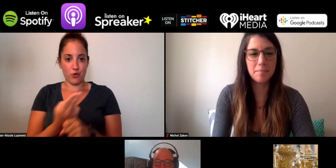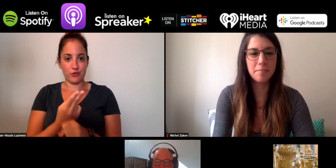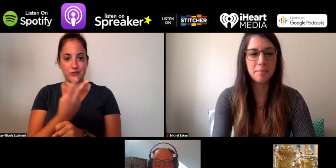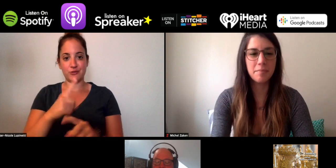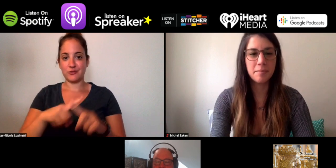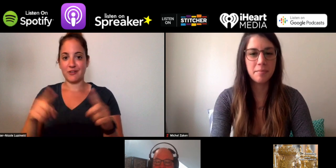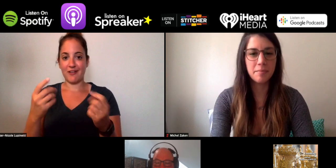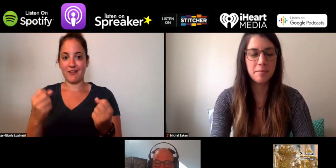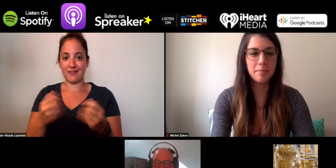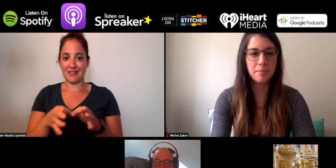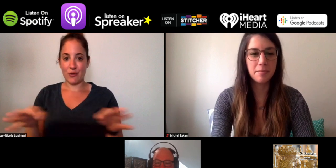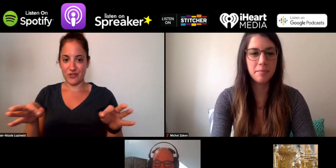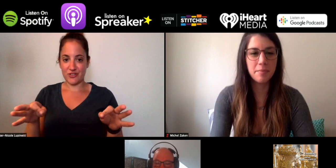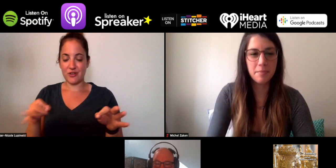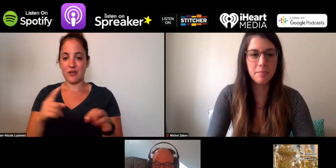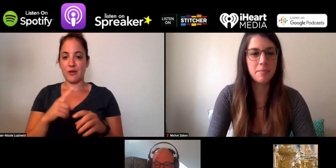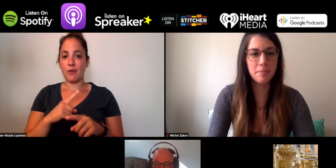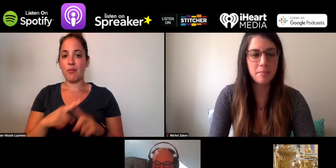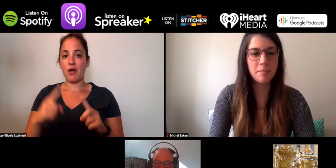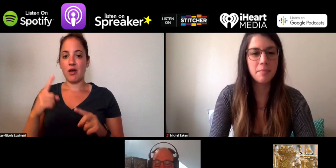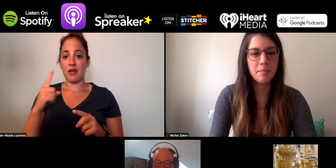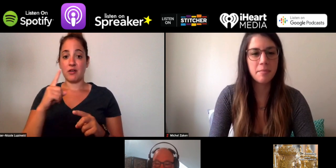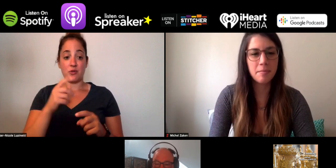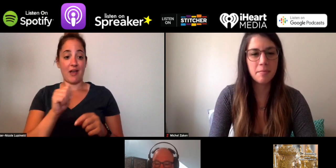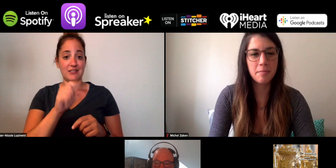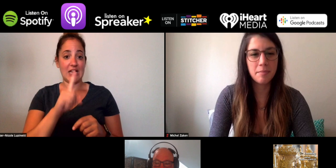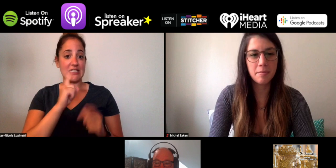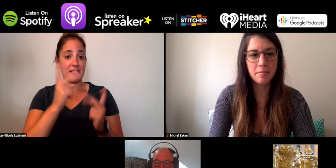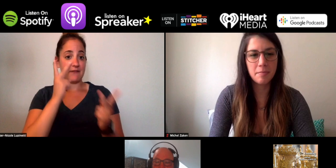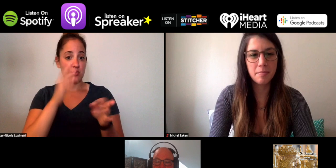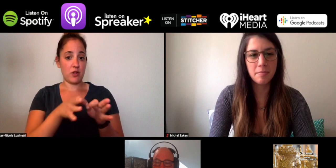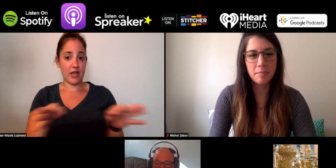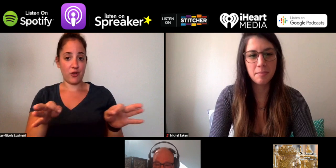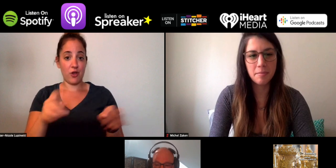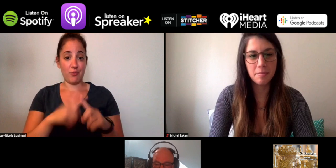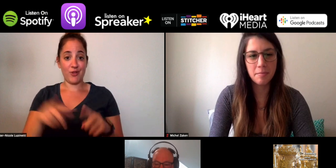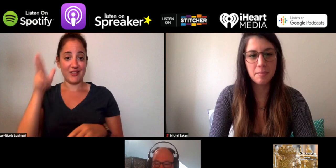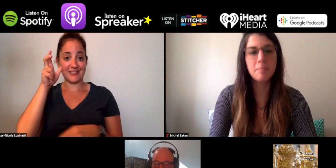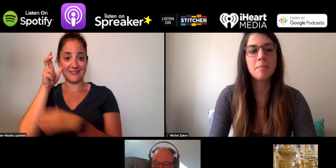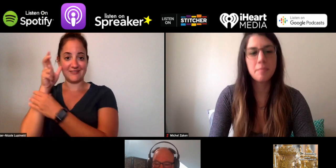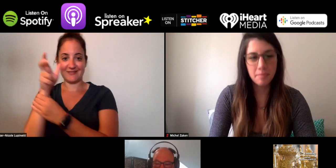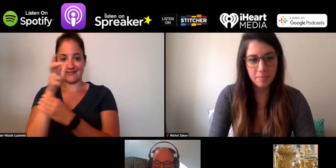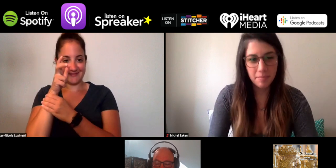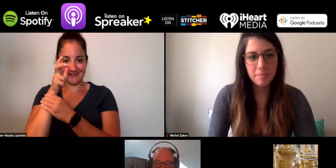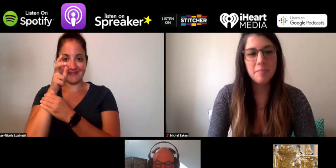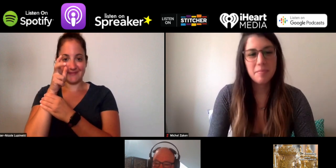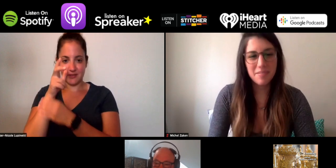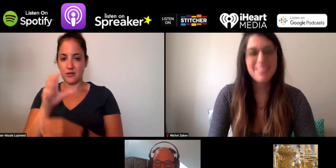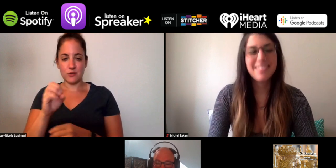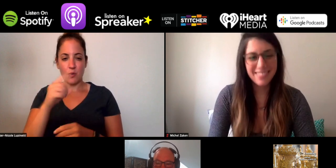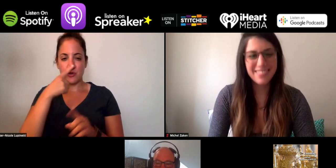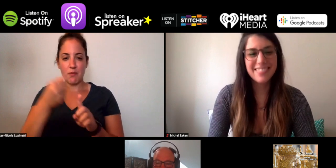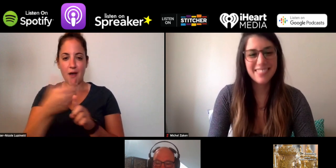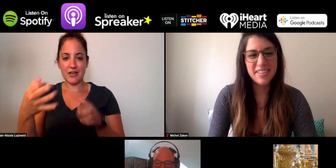but also I think that it's a visual language and you listen through your eyes. Can you explain what's